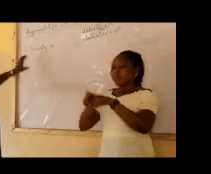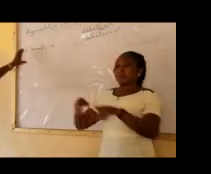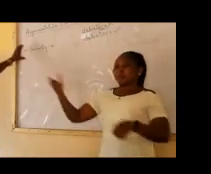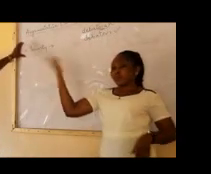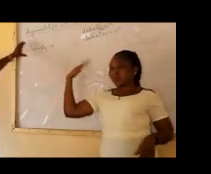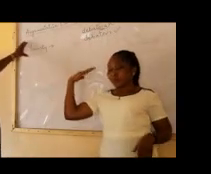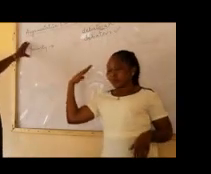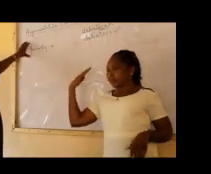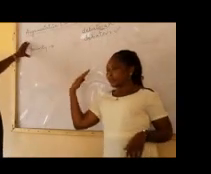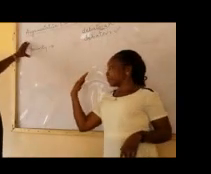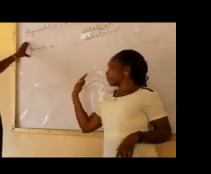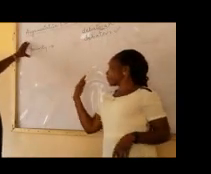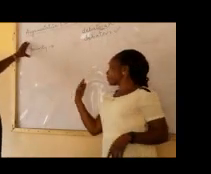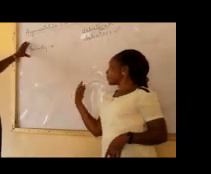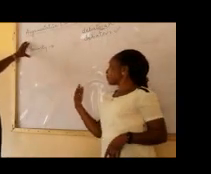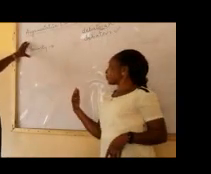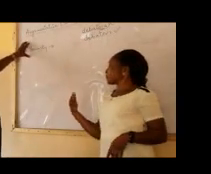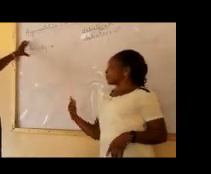me tell you one thing.